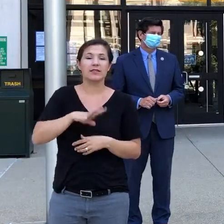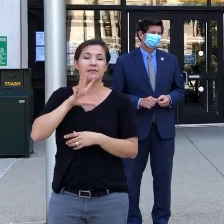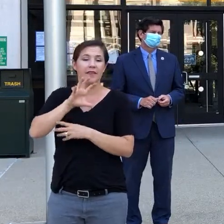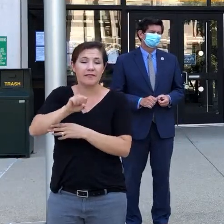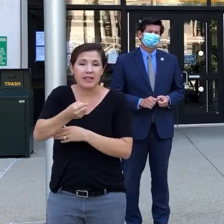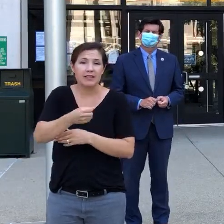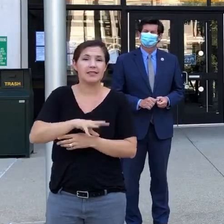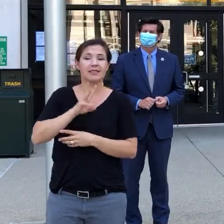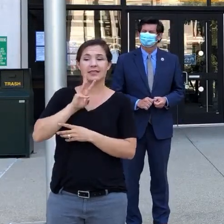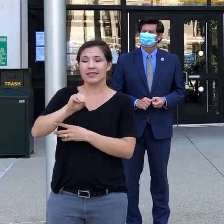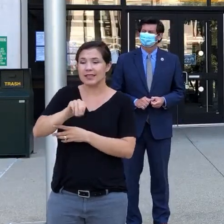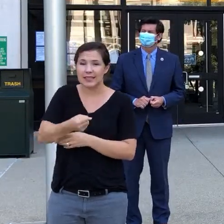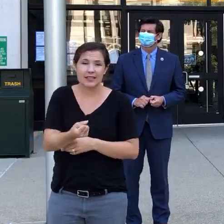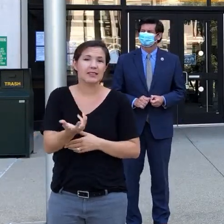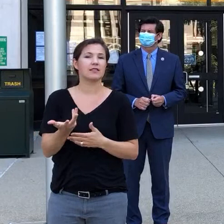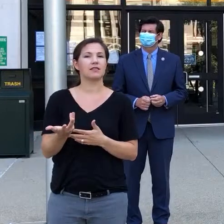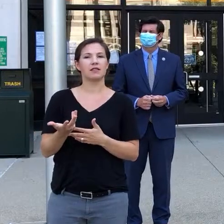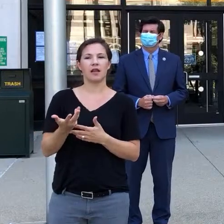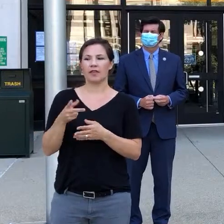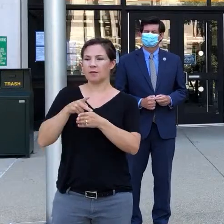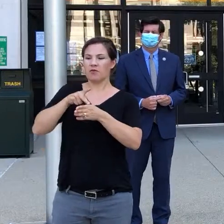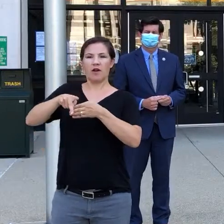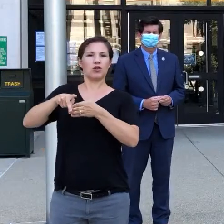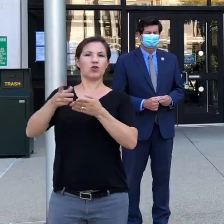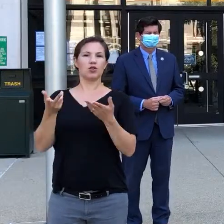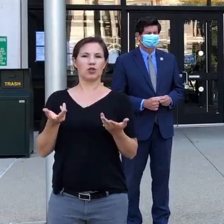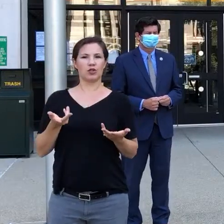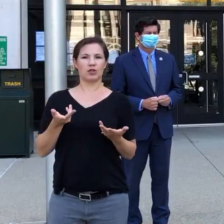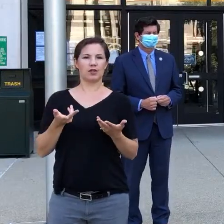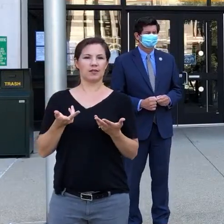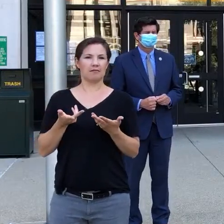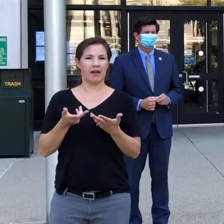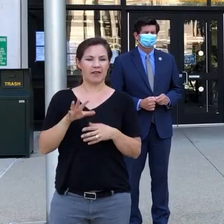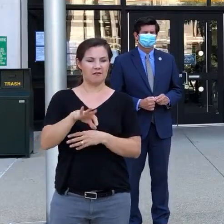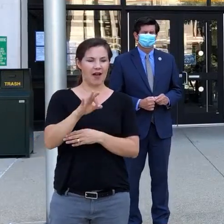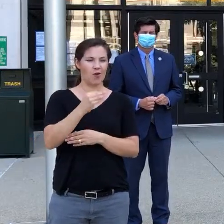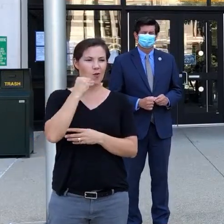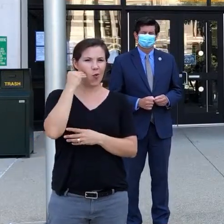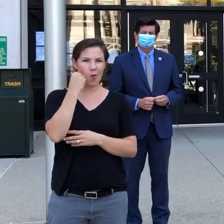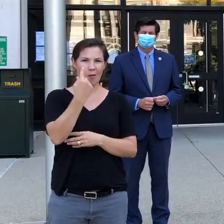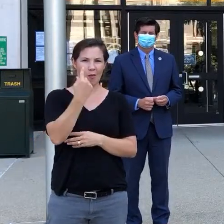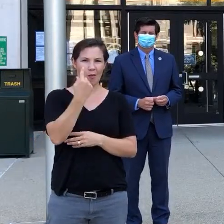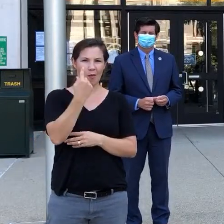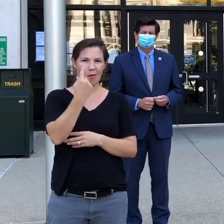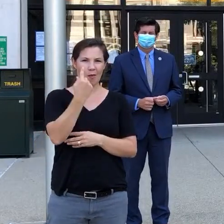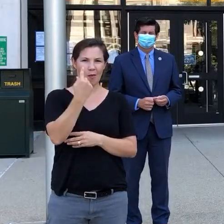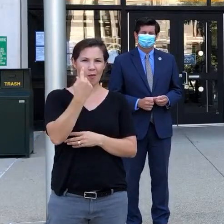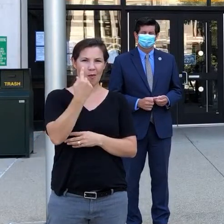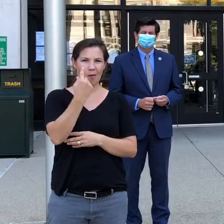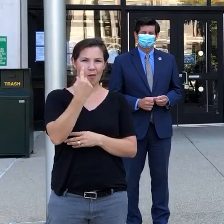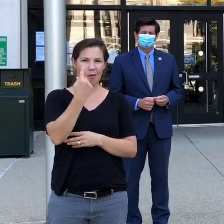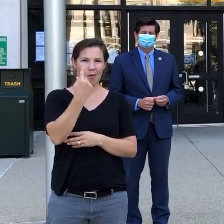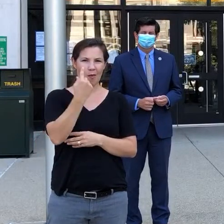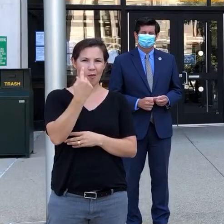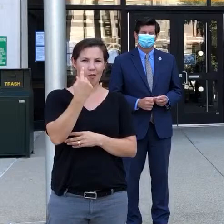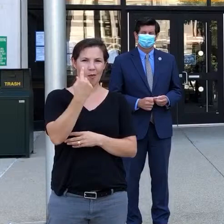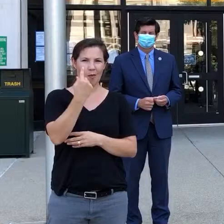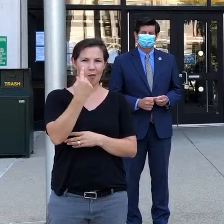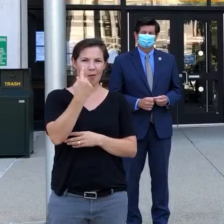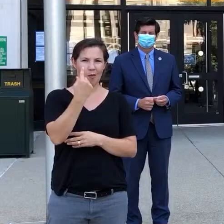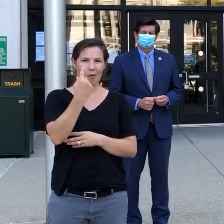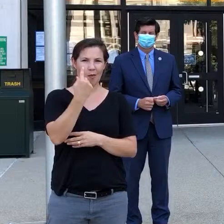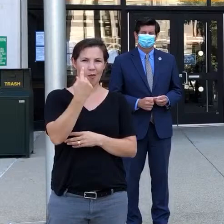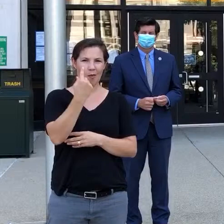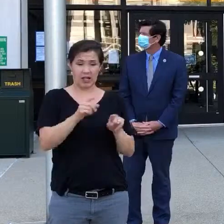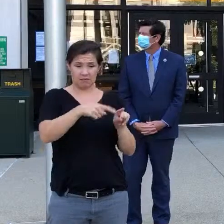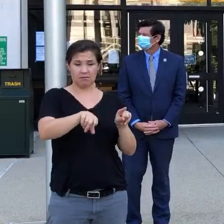even 60s. They're professional, and they're found at home alone. and almost half of them, 45%